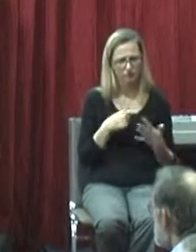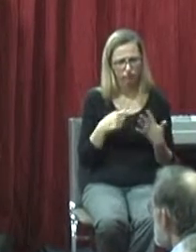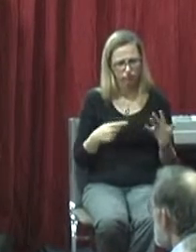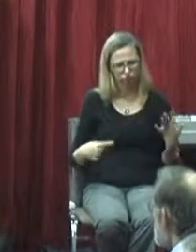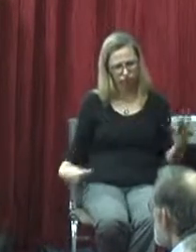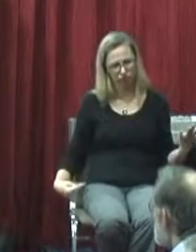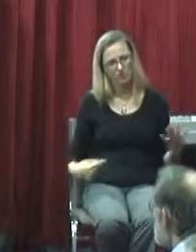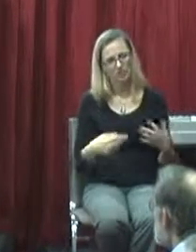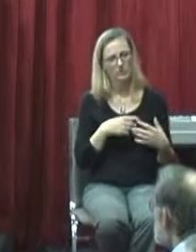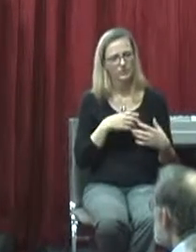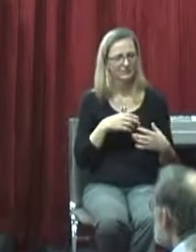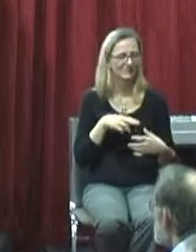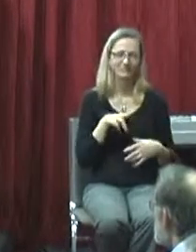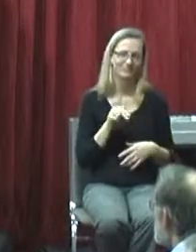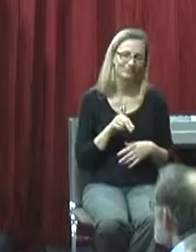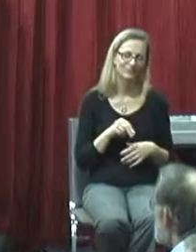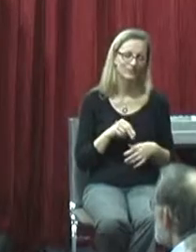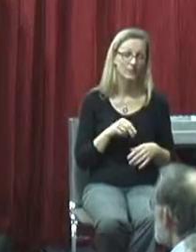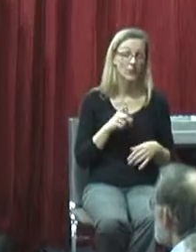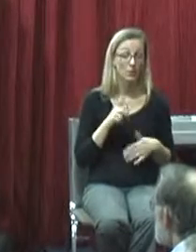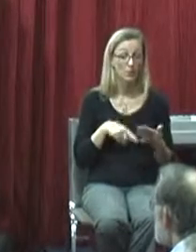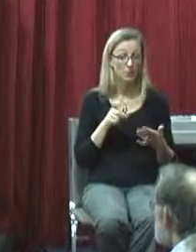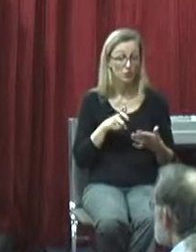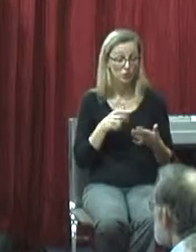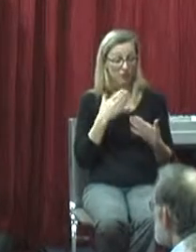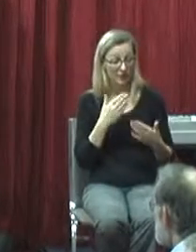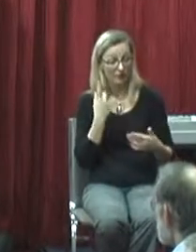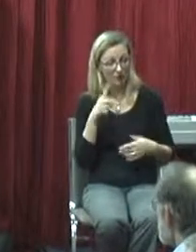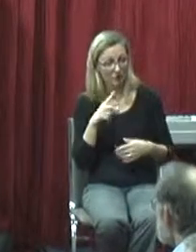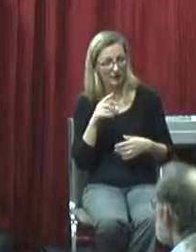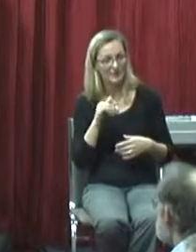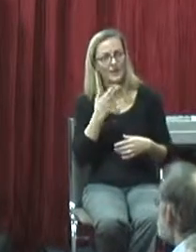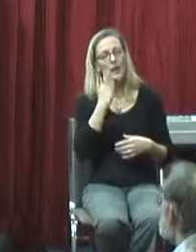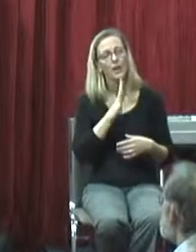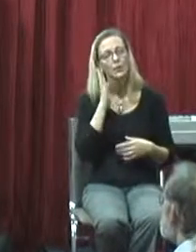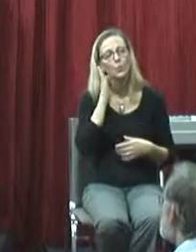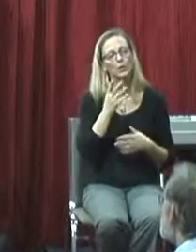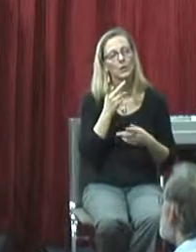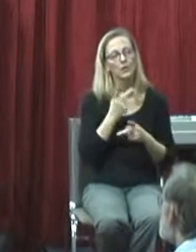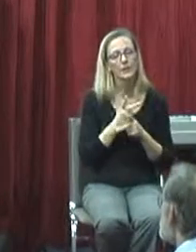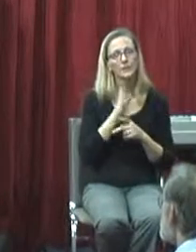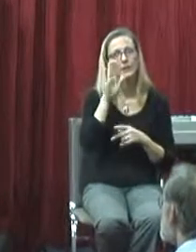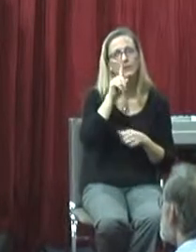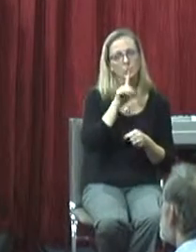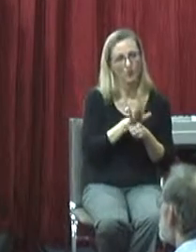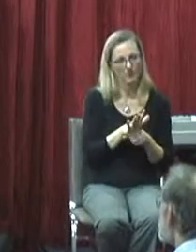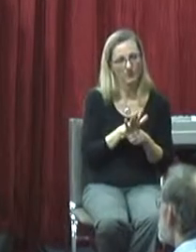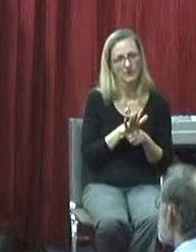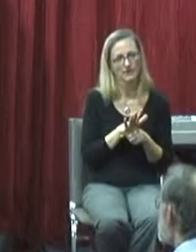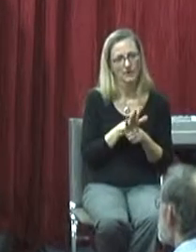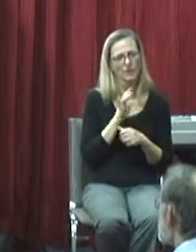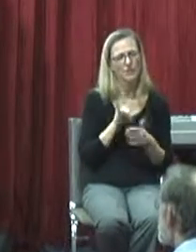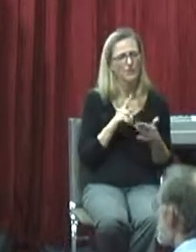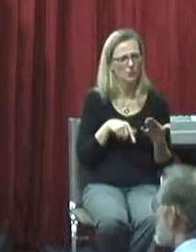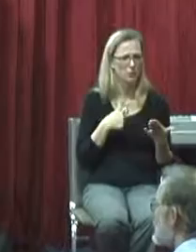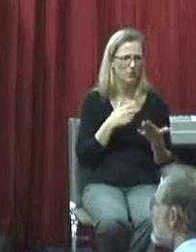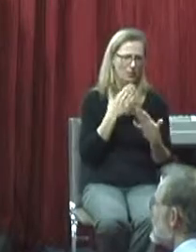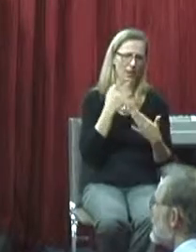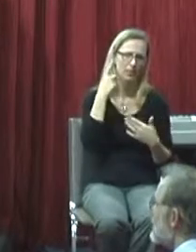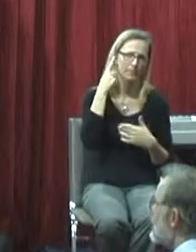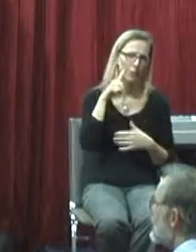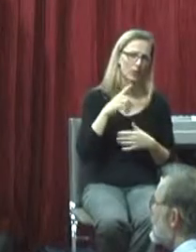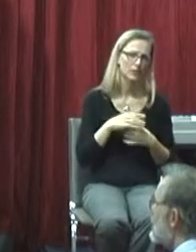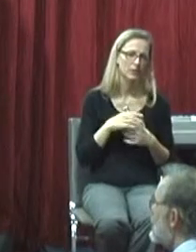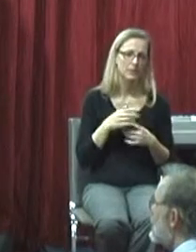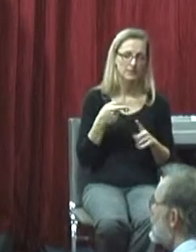things. What we should be thankful for in the midst of our trials is that God will keep his promises. And specifically this